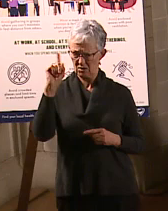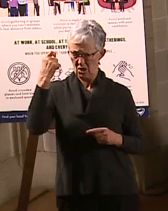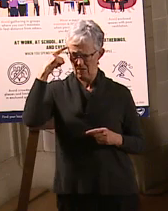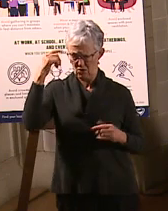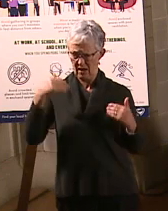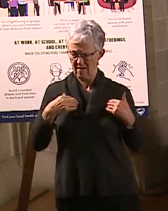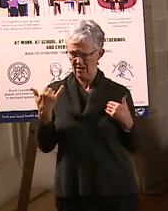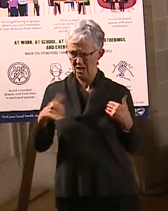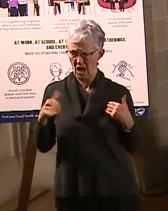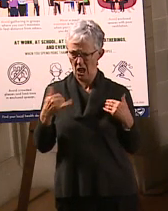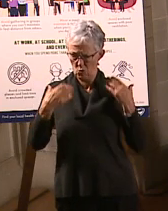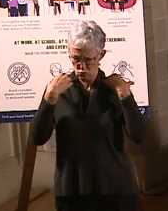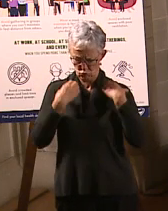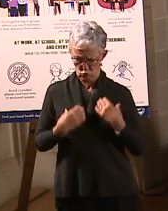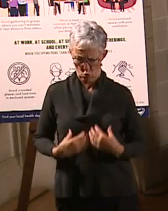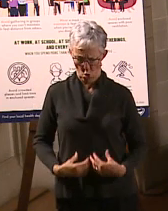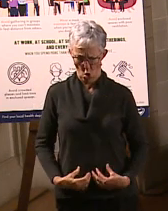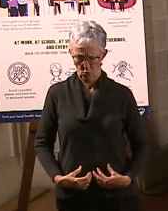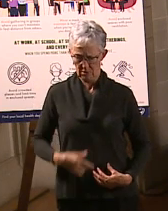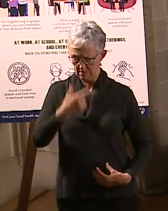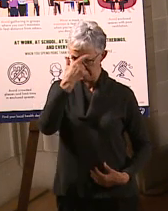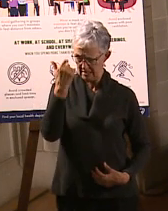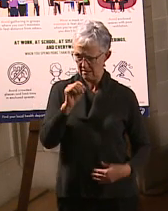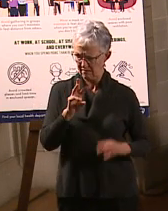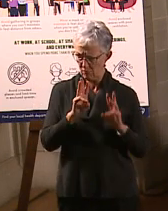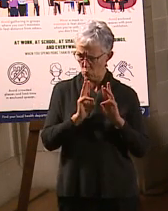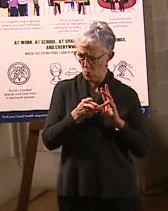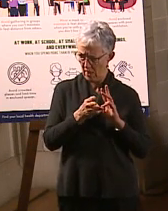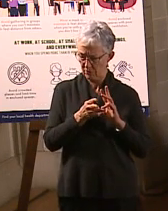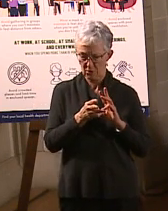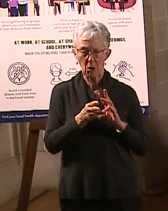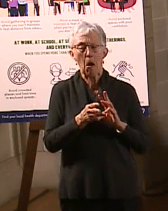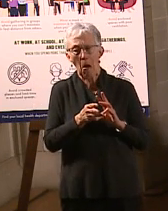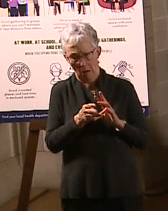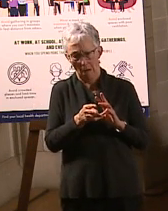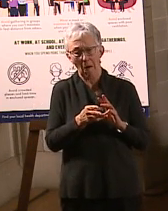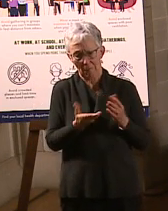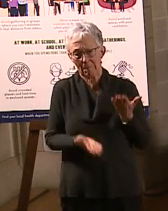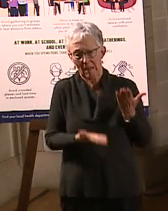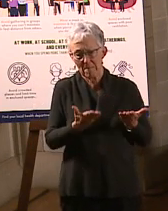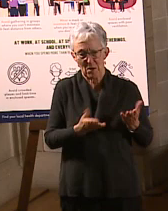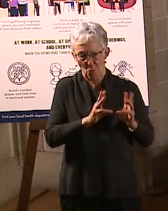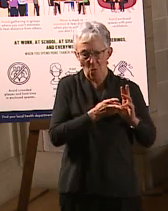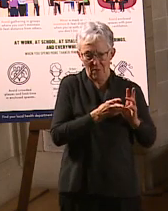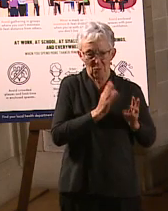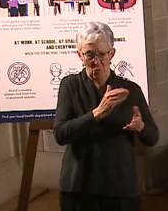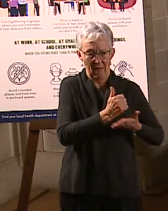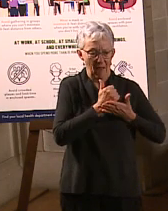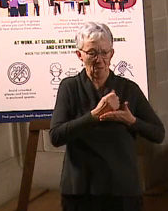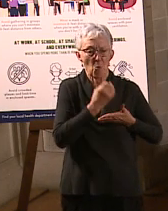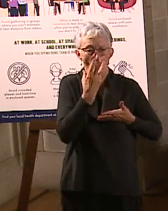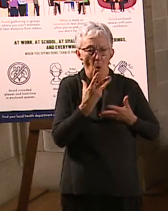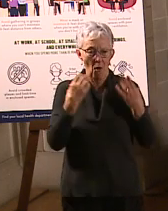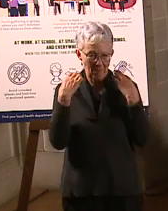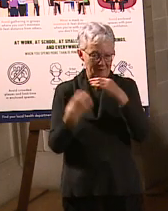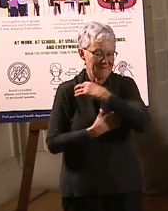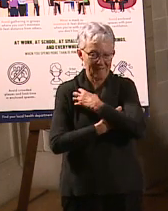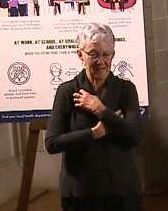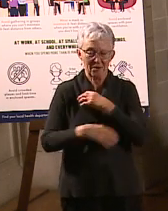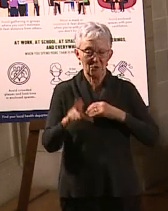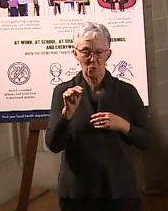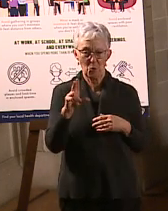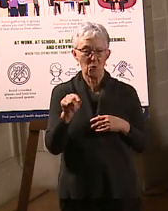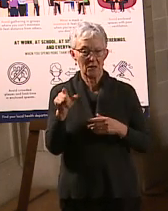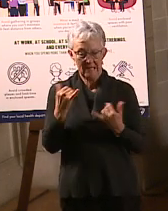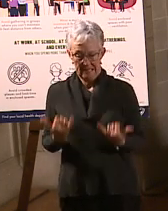scarf. Is that because of the weather? And though it is kind of handy to have this because of the weather, it's actually because it's School Choice Week here in Nebraska. This is